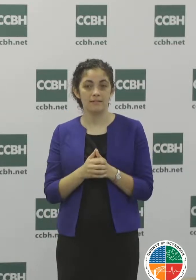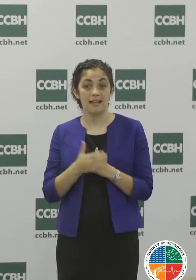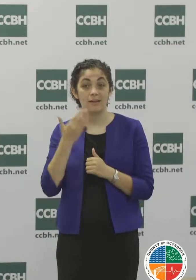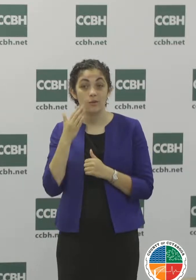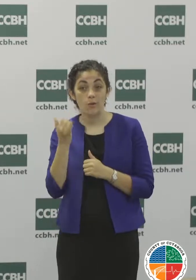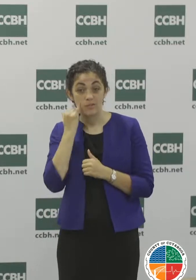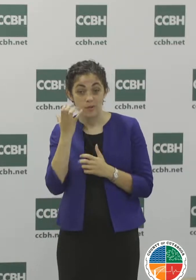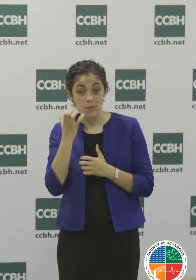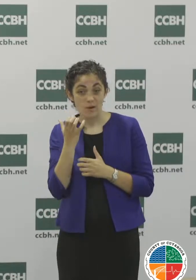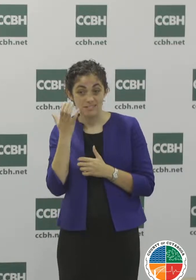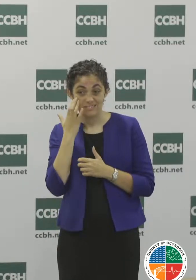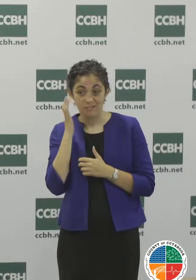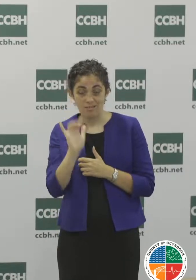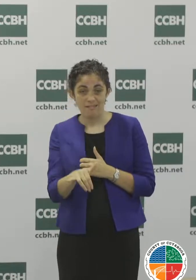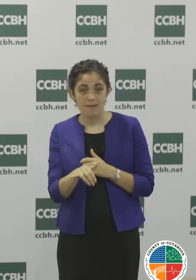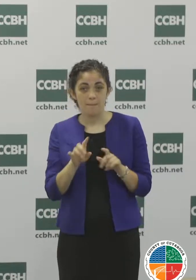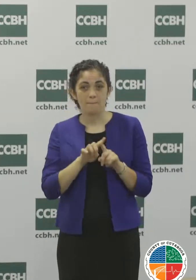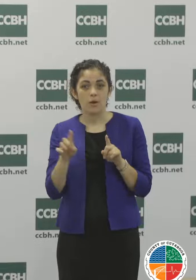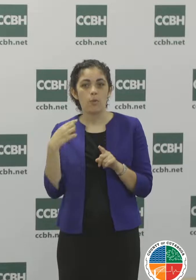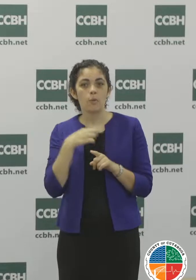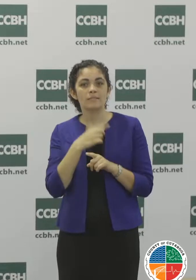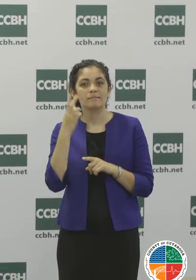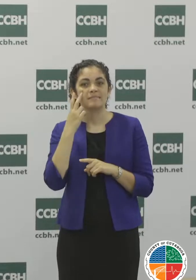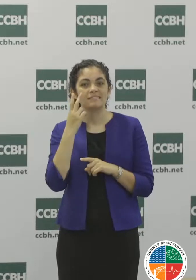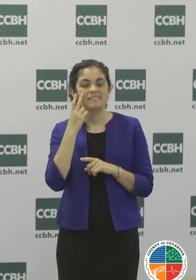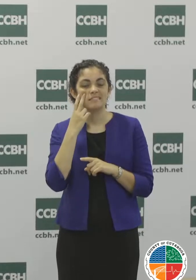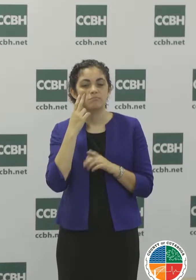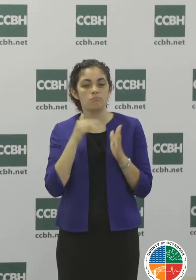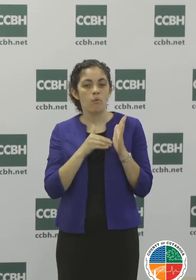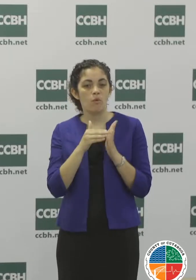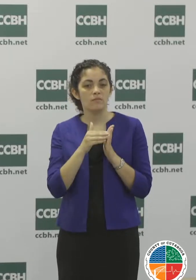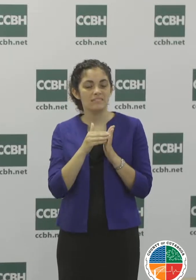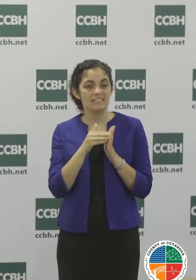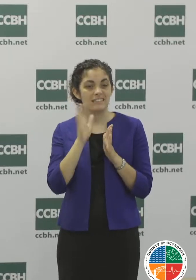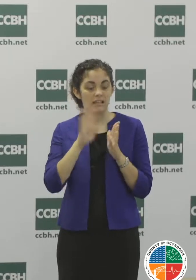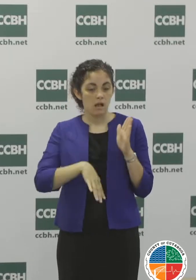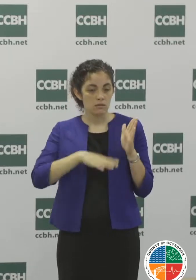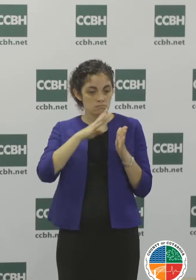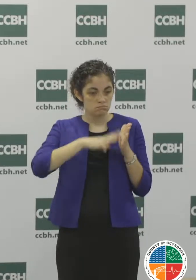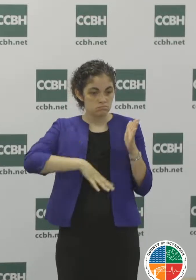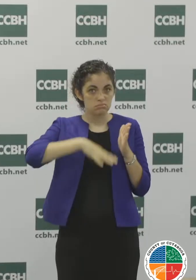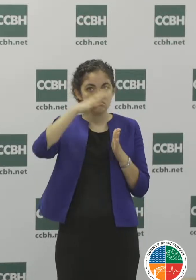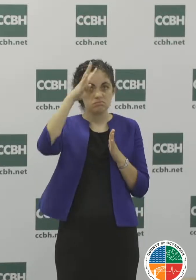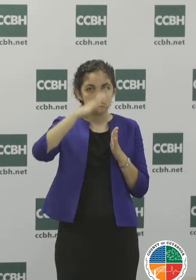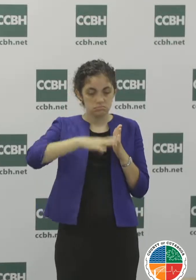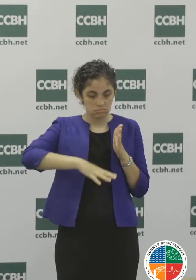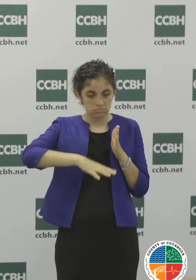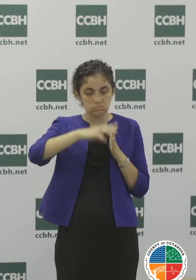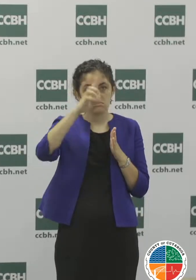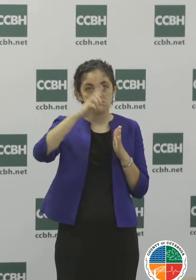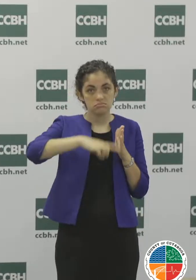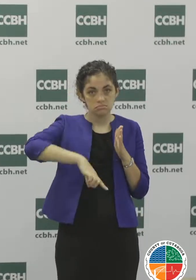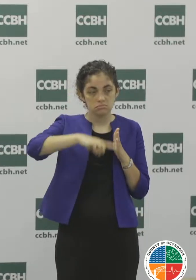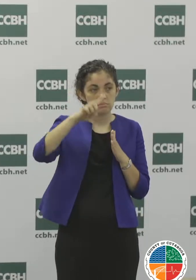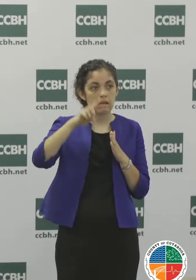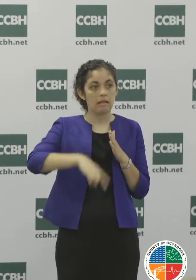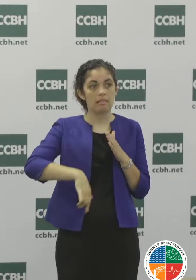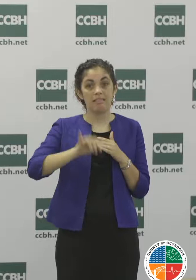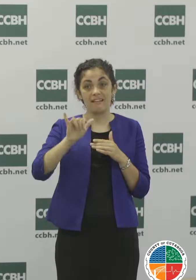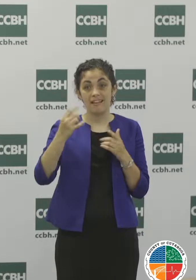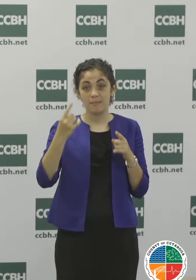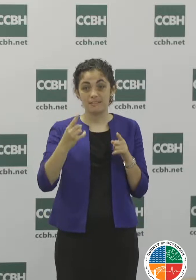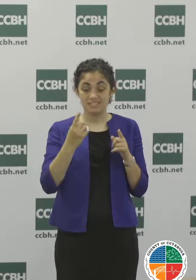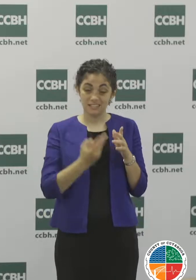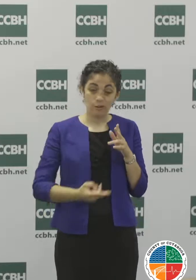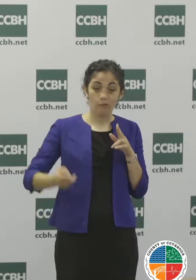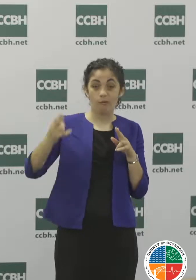that it would be one factor, but we have been seeing, as Dr. Gullett reported, this sort of waves, this undulation of cases. Up